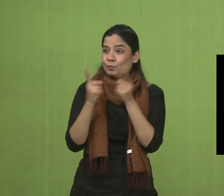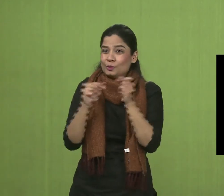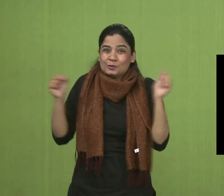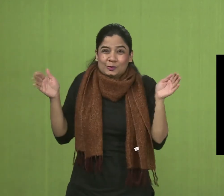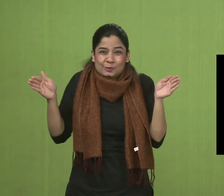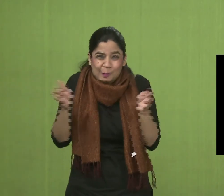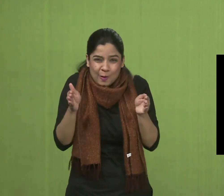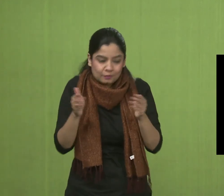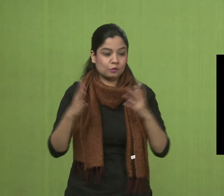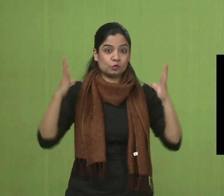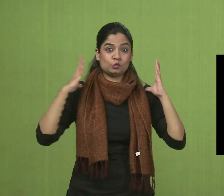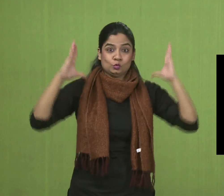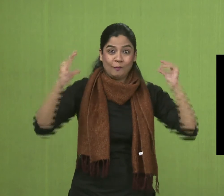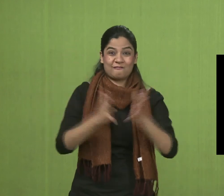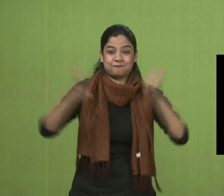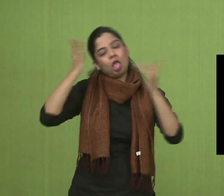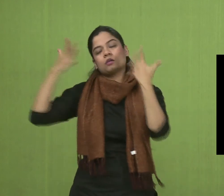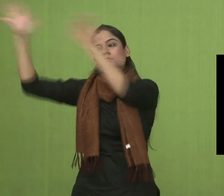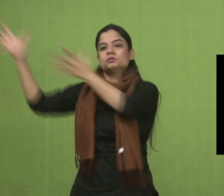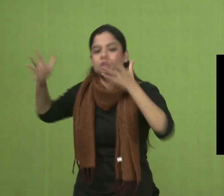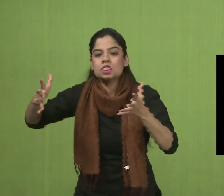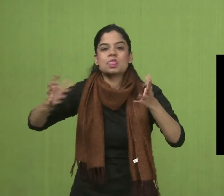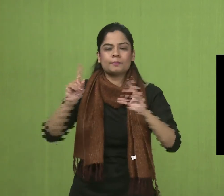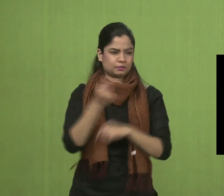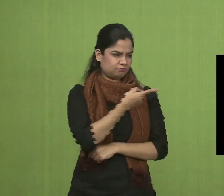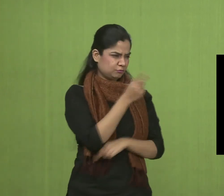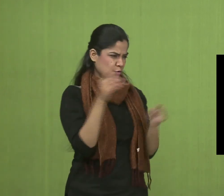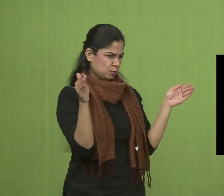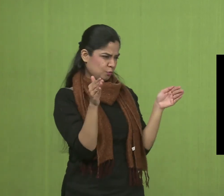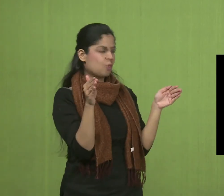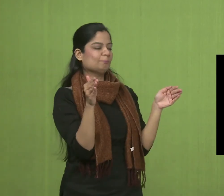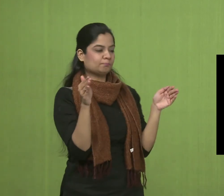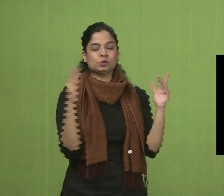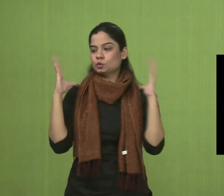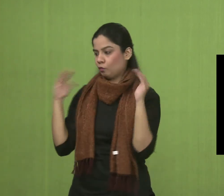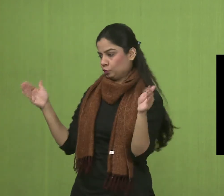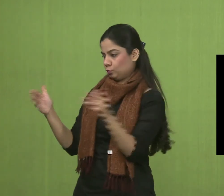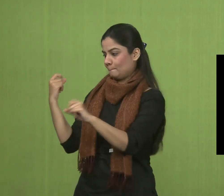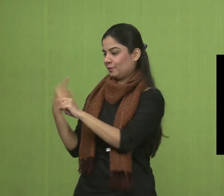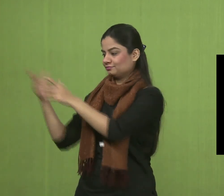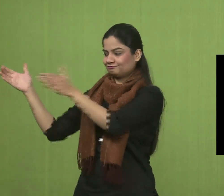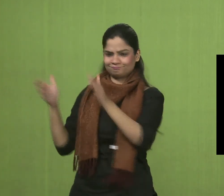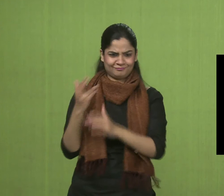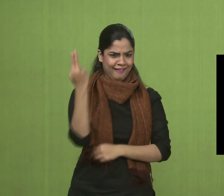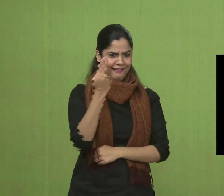the room is small, don't have big furniture or big sofas in the house. Just have the furniture matching with